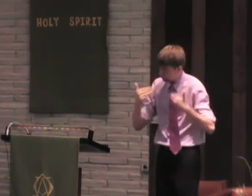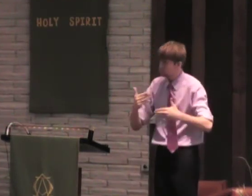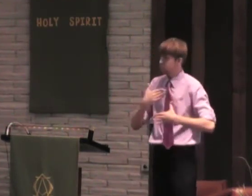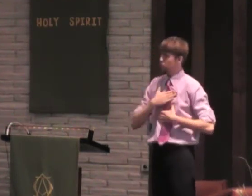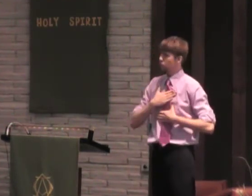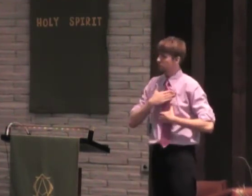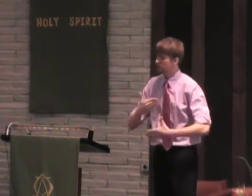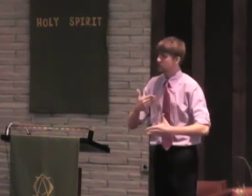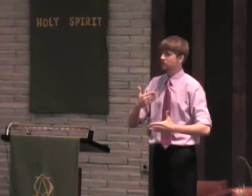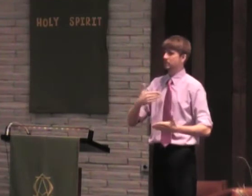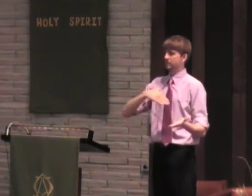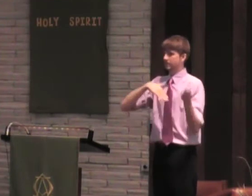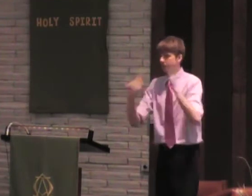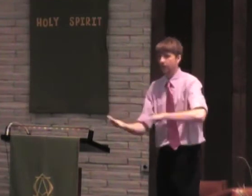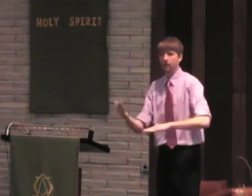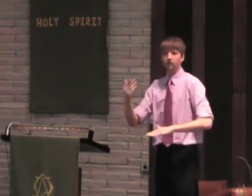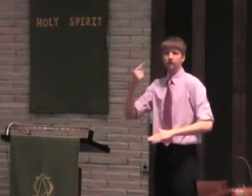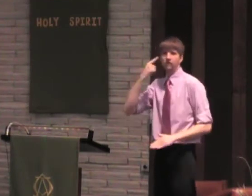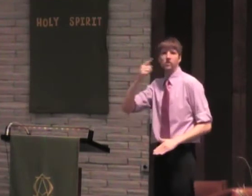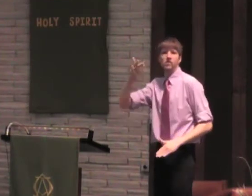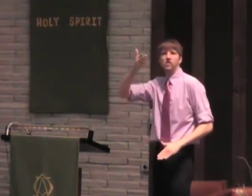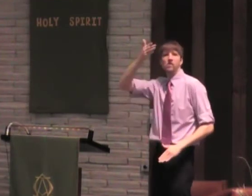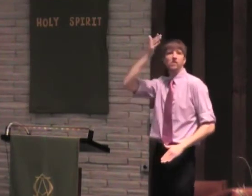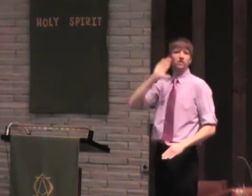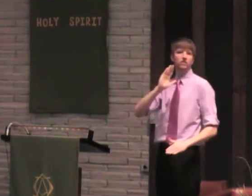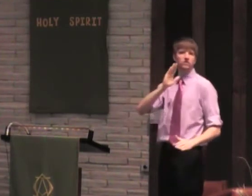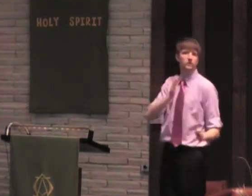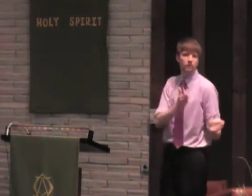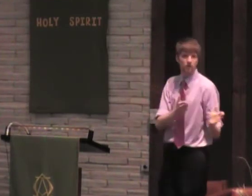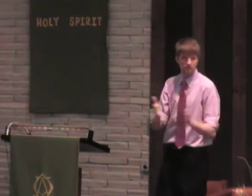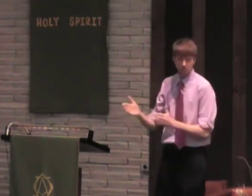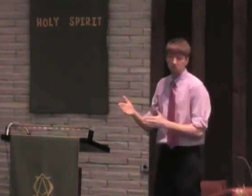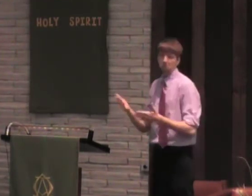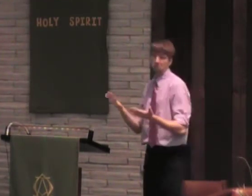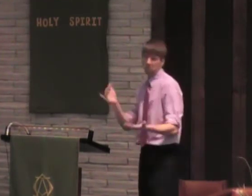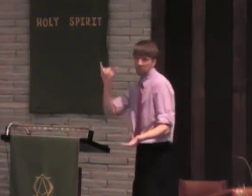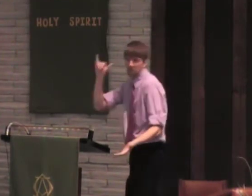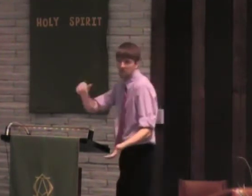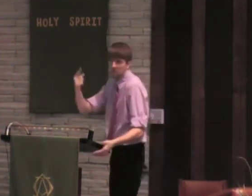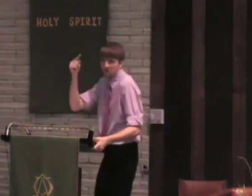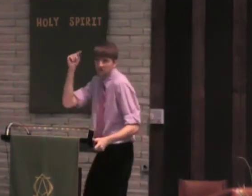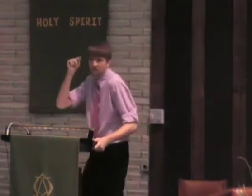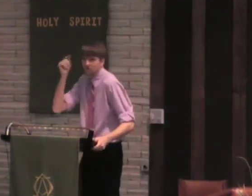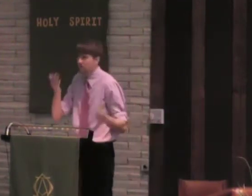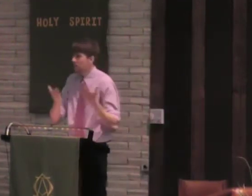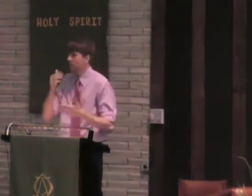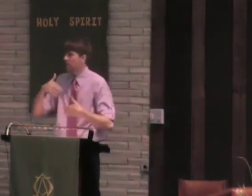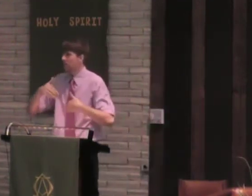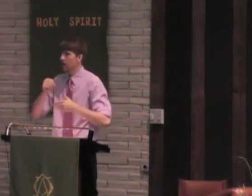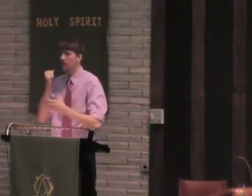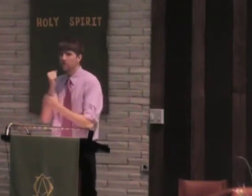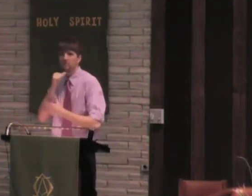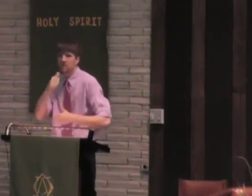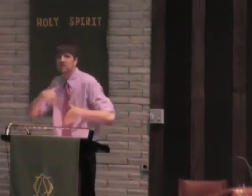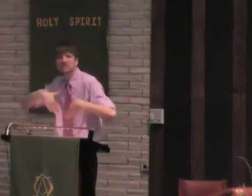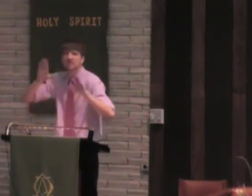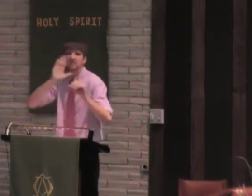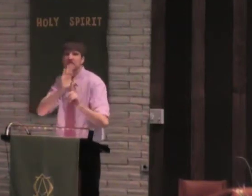So you know that at that time, Isaac knew that he was going to be the offering and what God's plans were. So that's one theory.